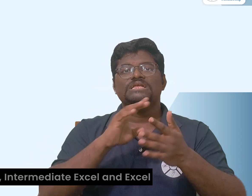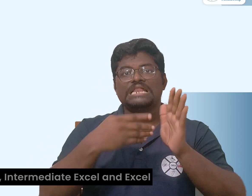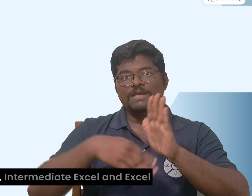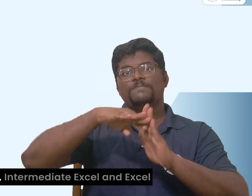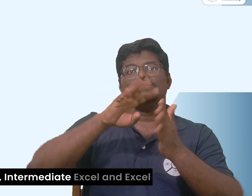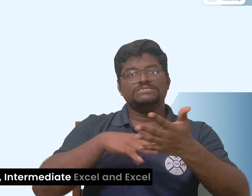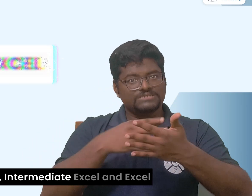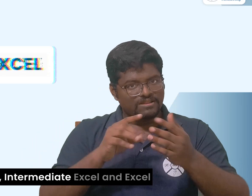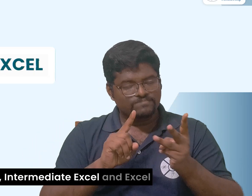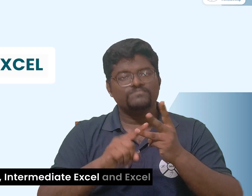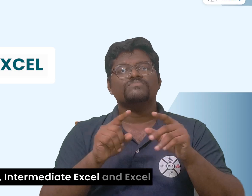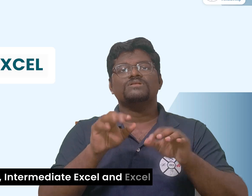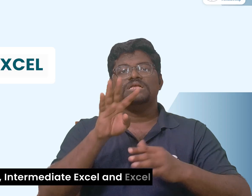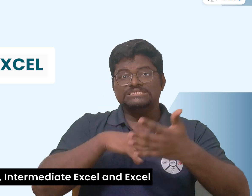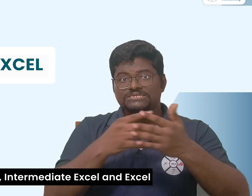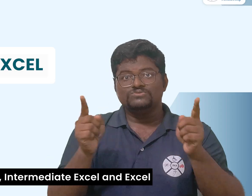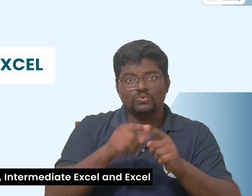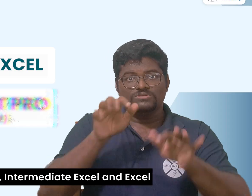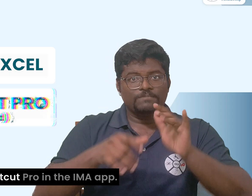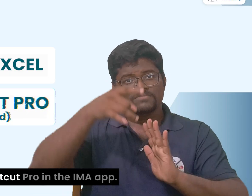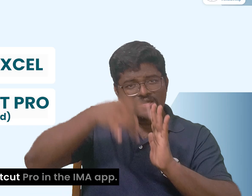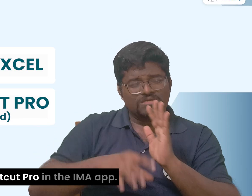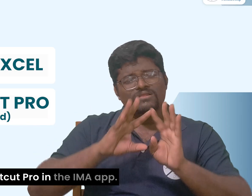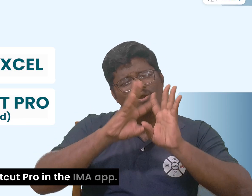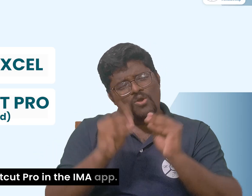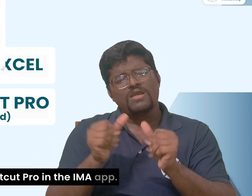Basic Excel, Intermediate Excel, and Excel Shortcut Pro in the IMA app.